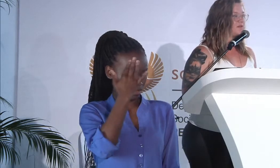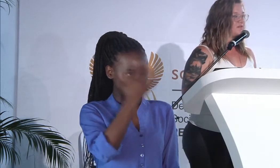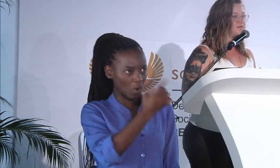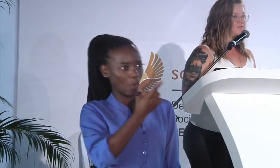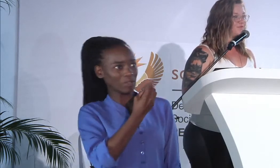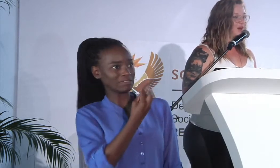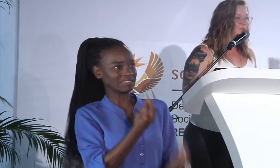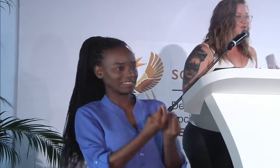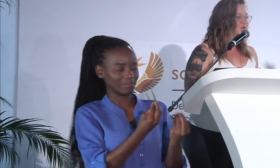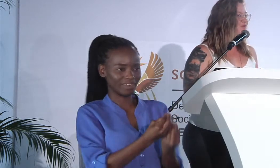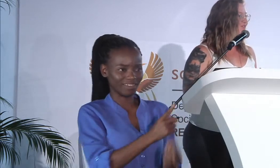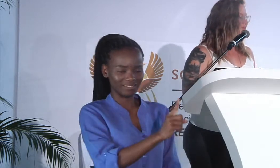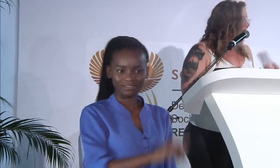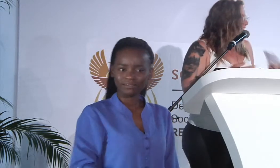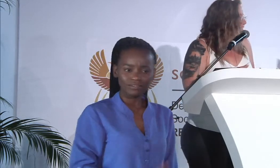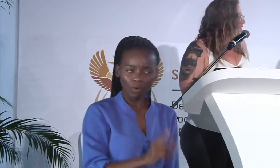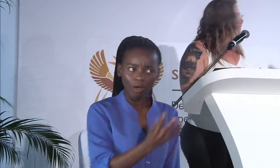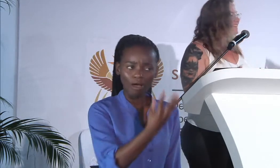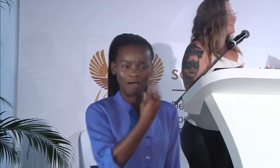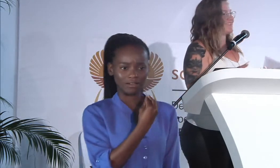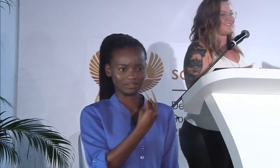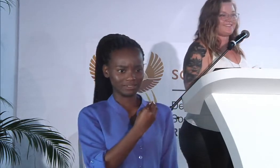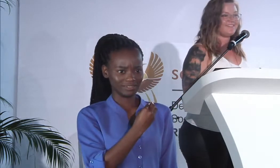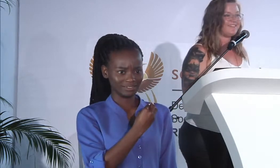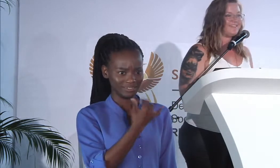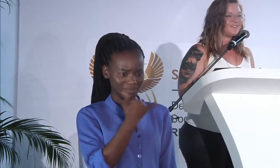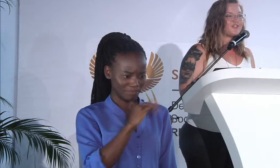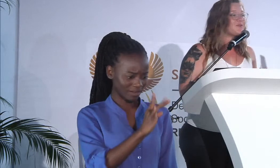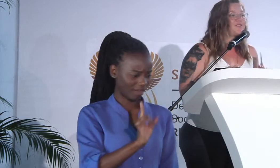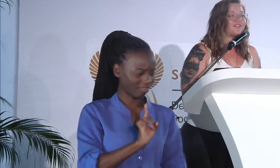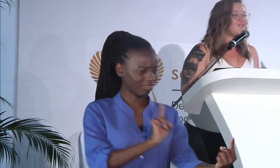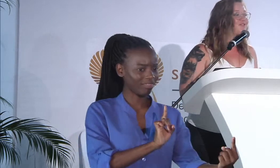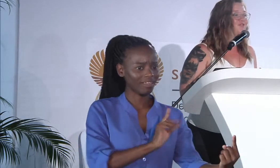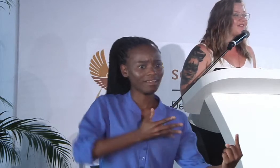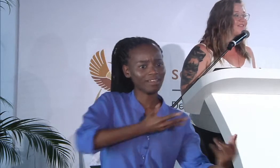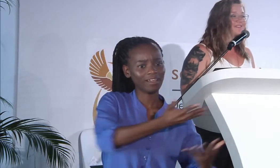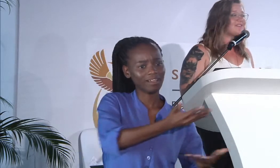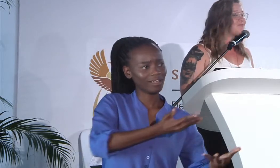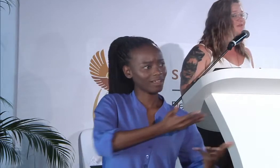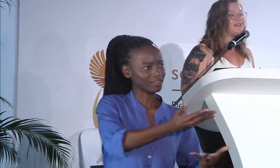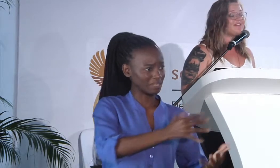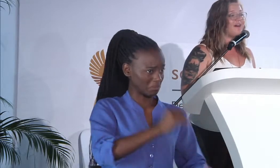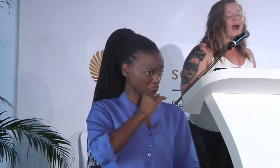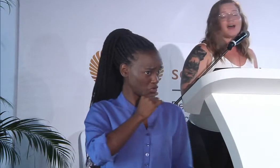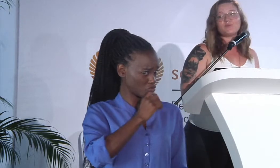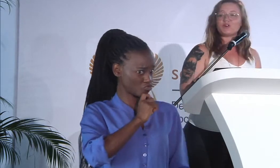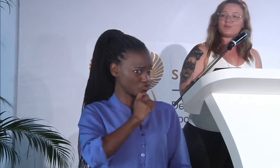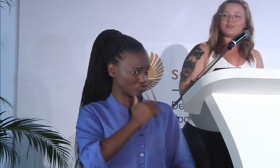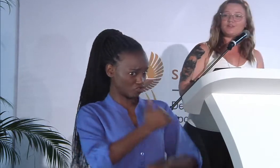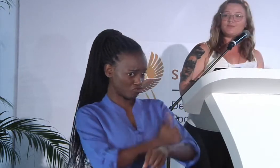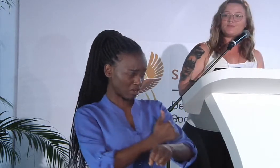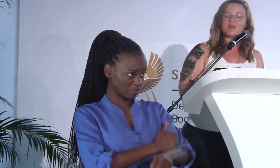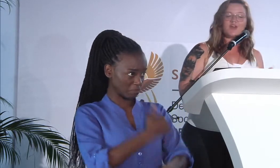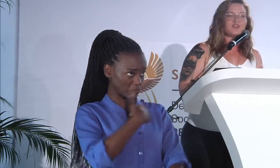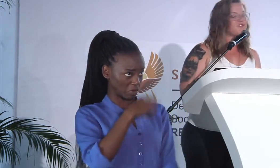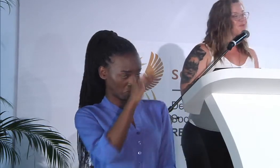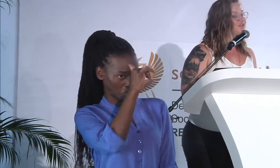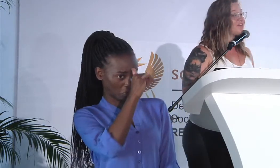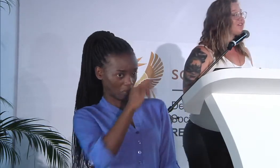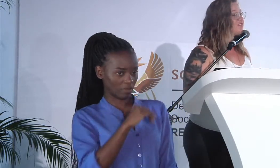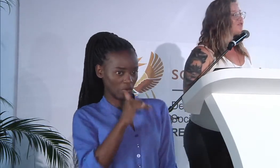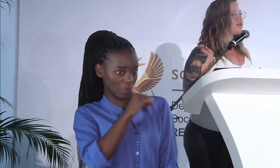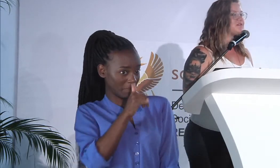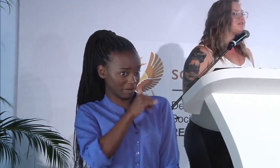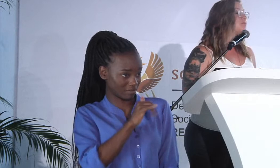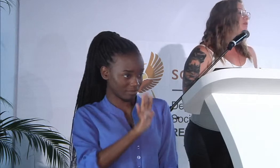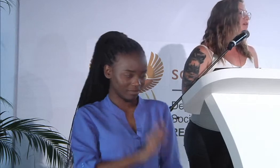me. I'm a human. We can have a conversation. Just because I use drugs doesn't mean I'm a criminal. Just because I